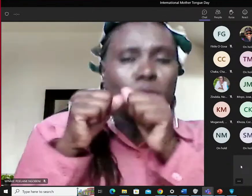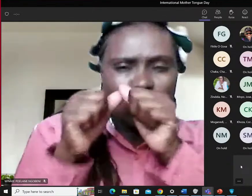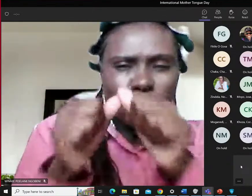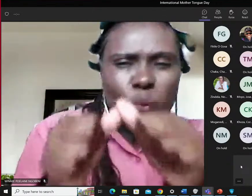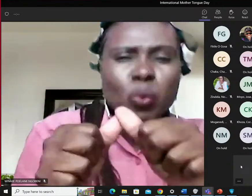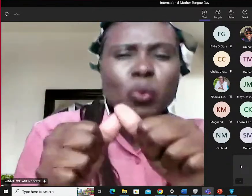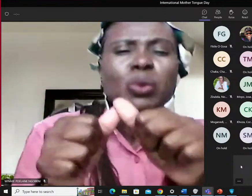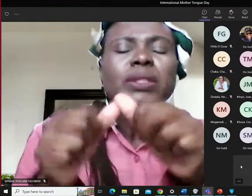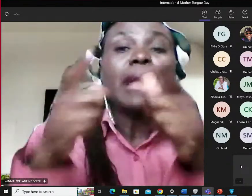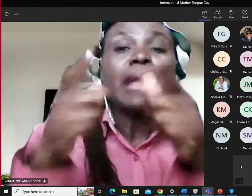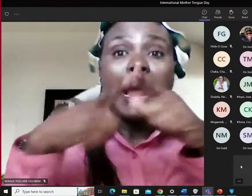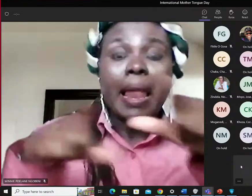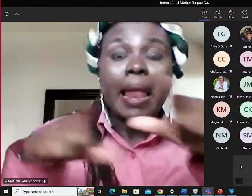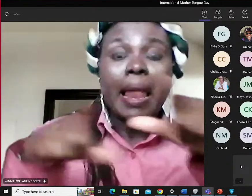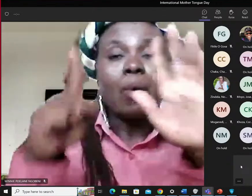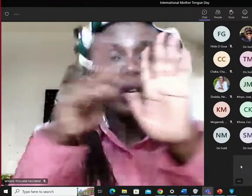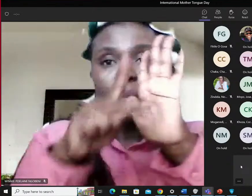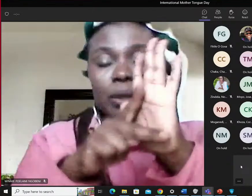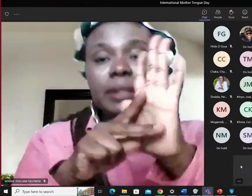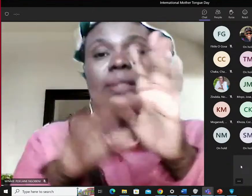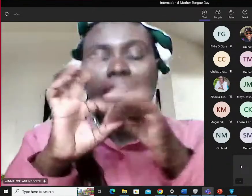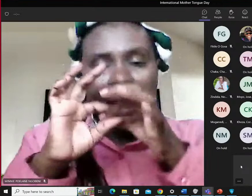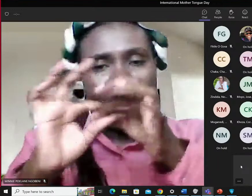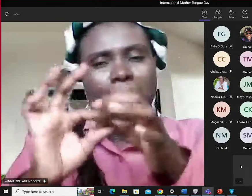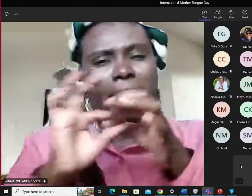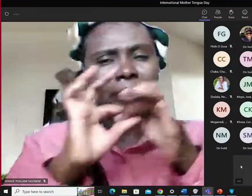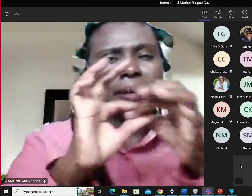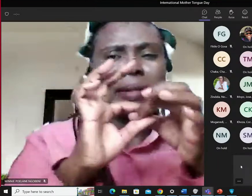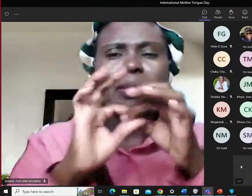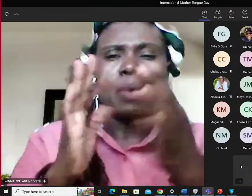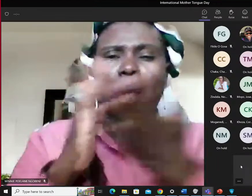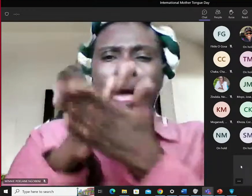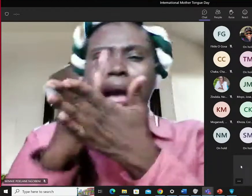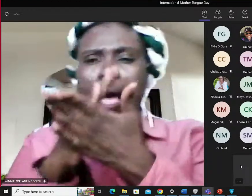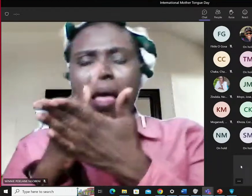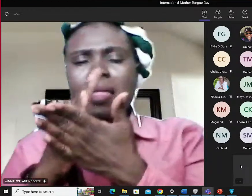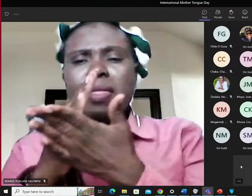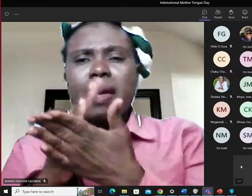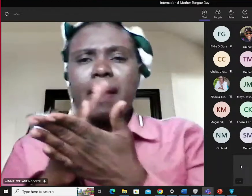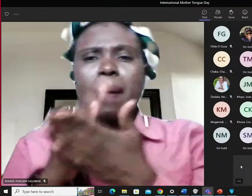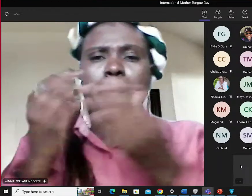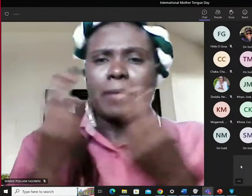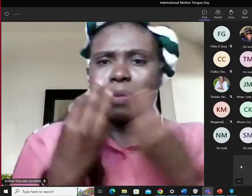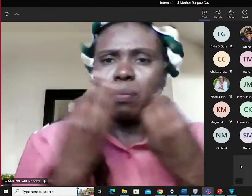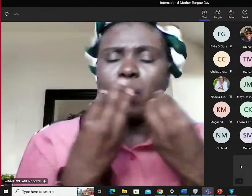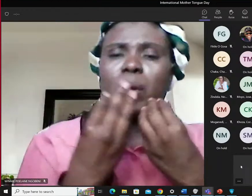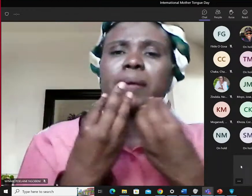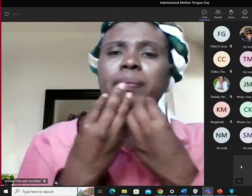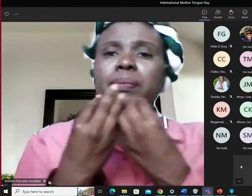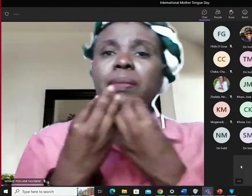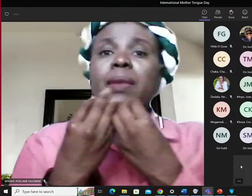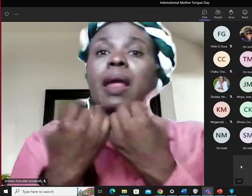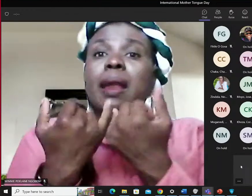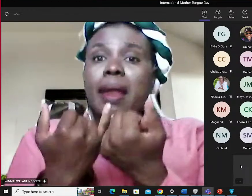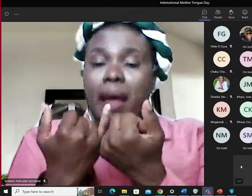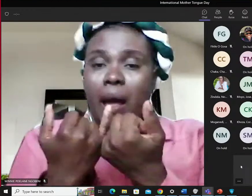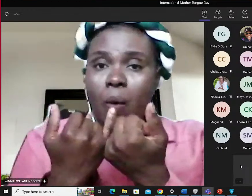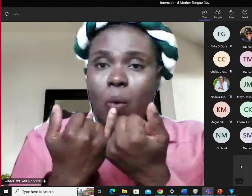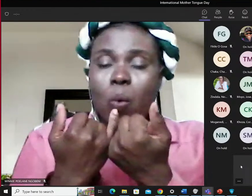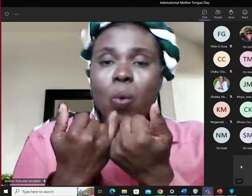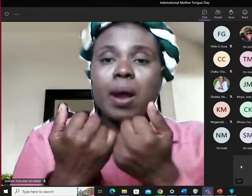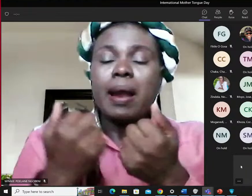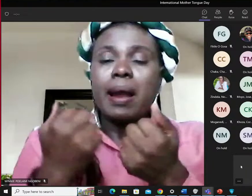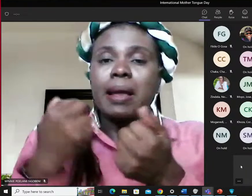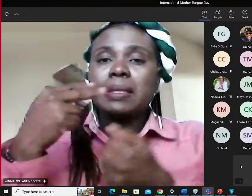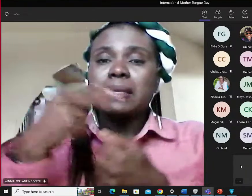language policy in partnership then with other stakeholders. So fortunately for me, as the COD of